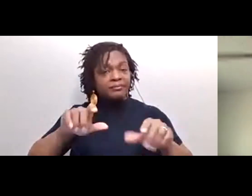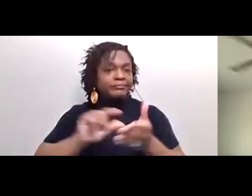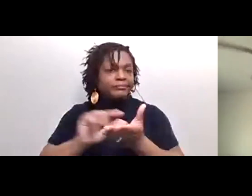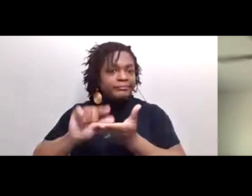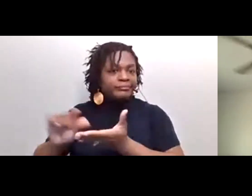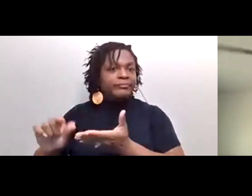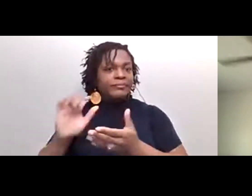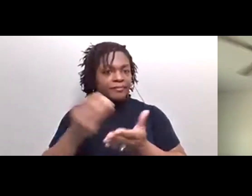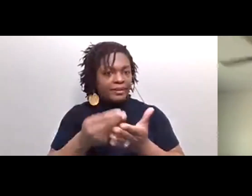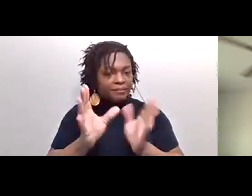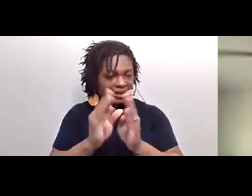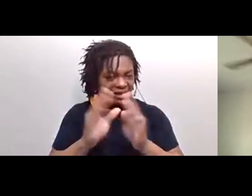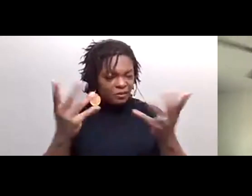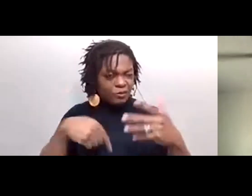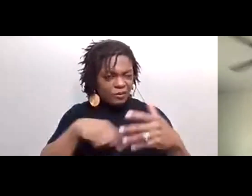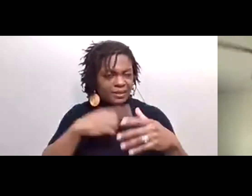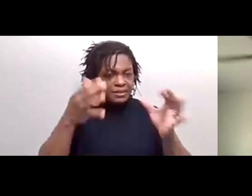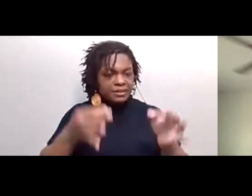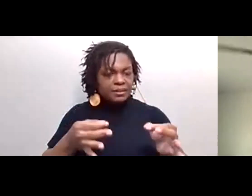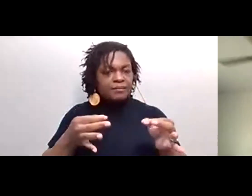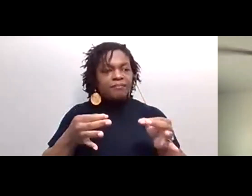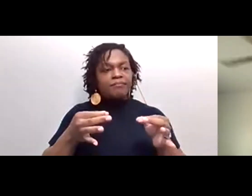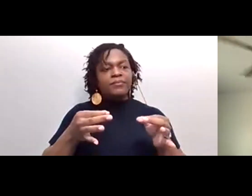And we discussed how we could